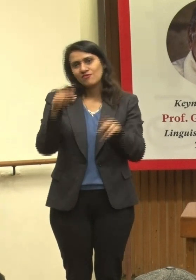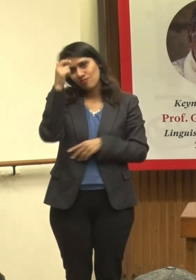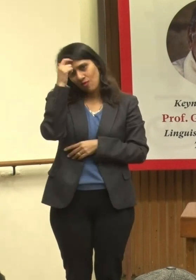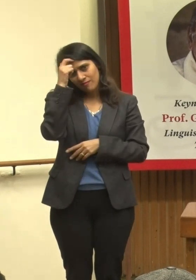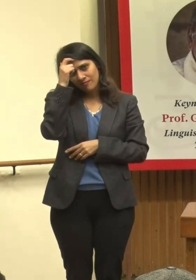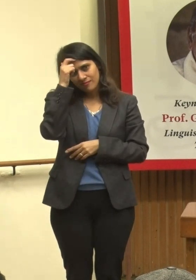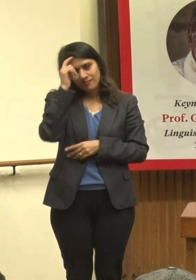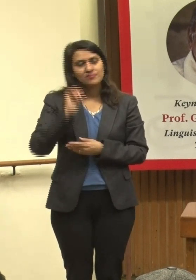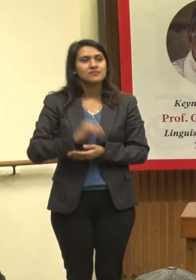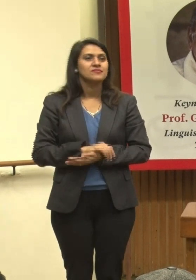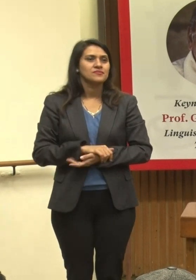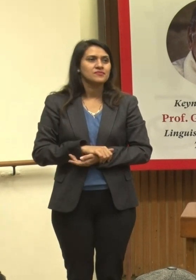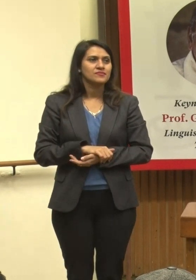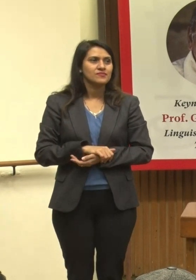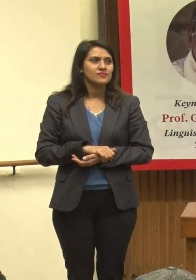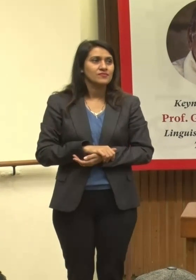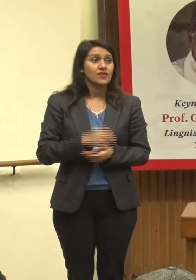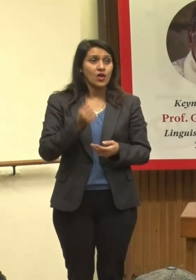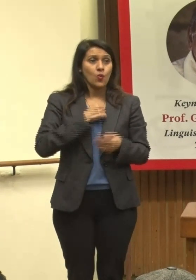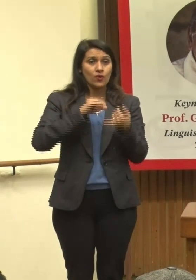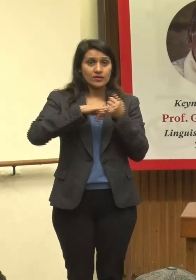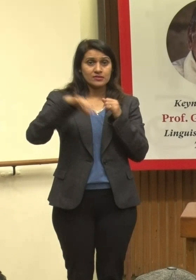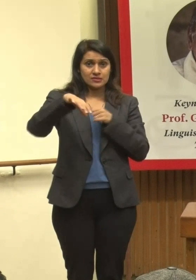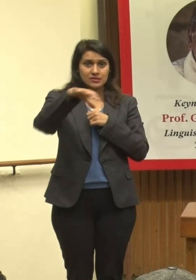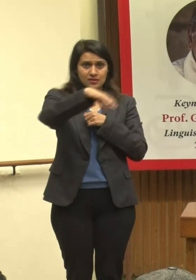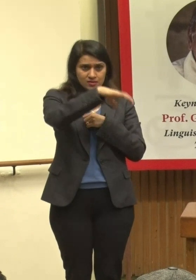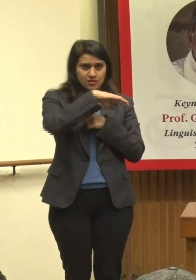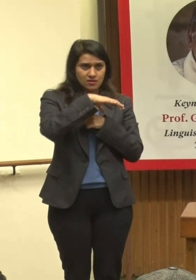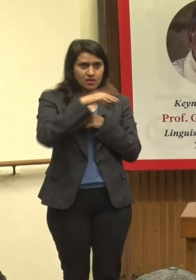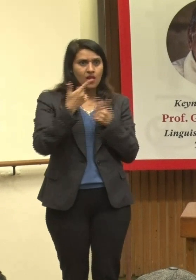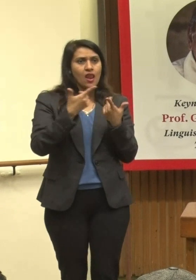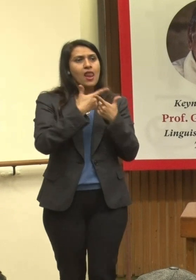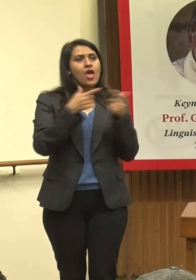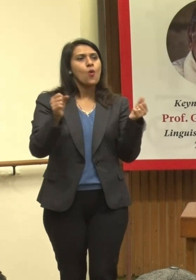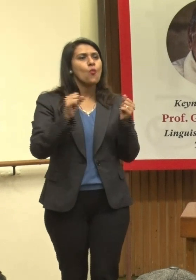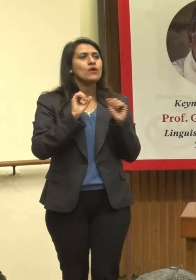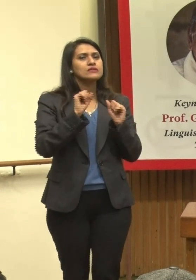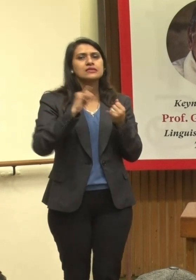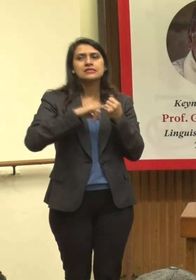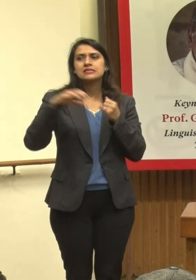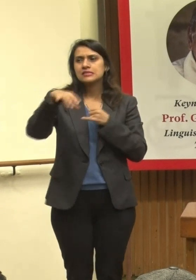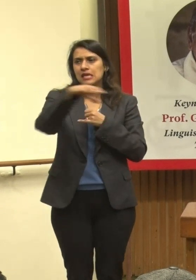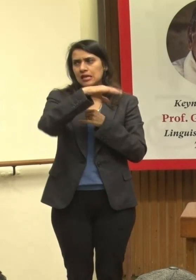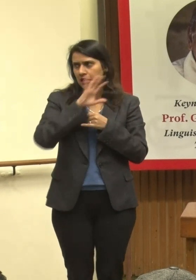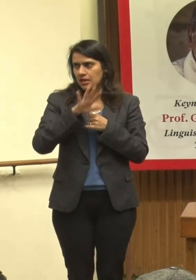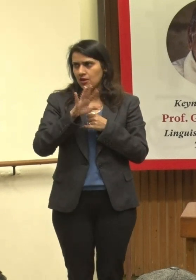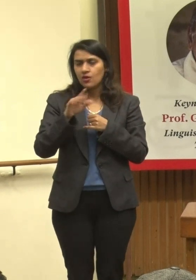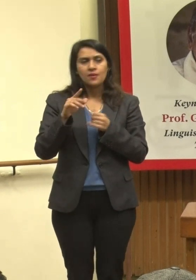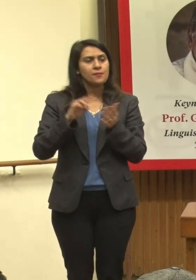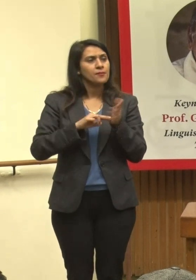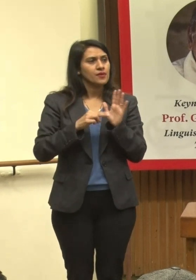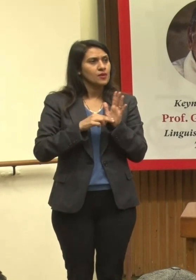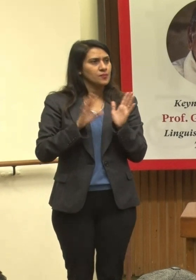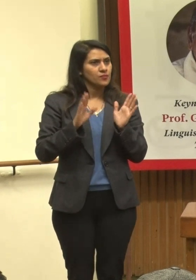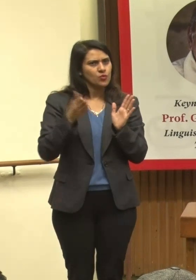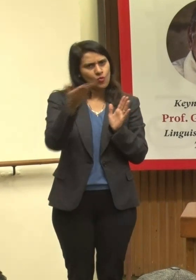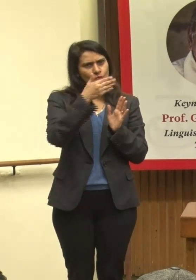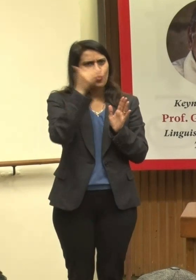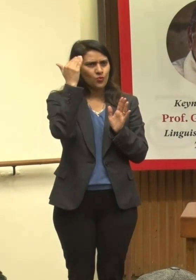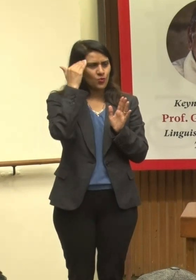And that is, our states in India, states were made as linguistic states. All of us